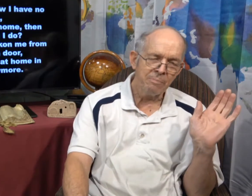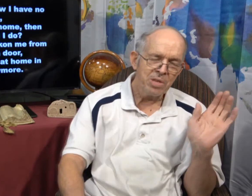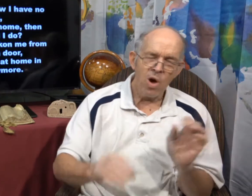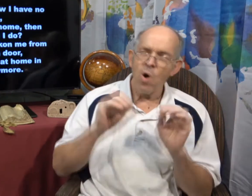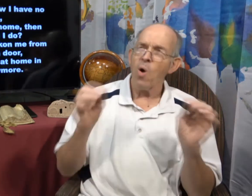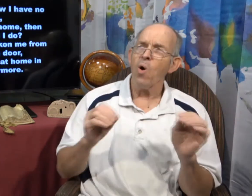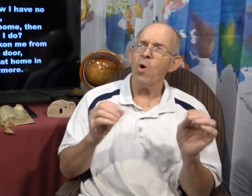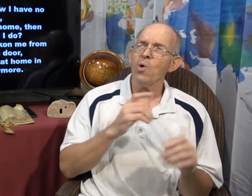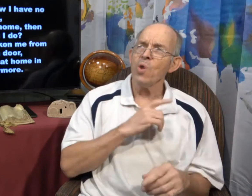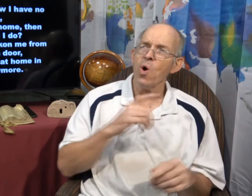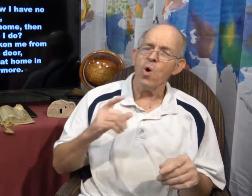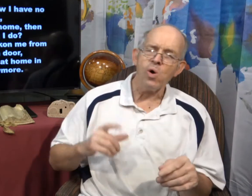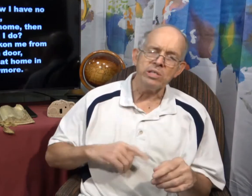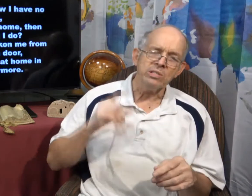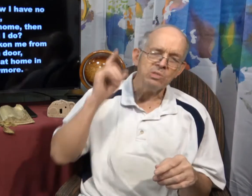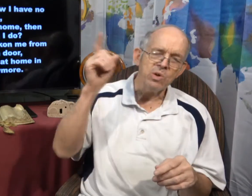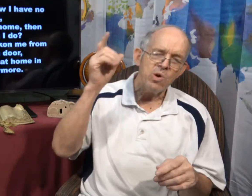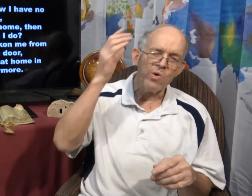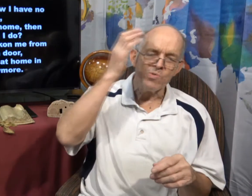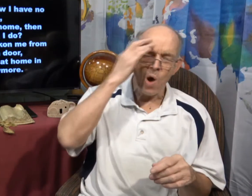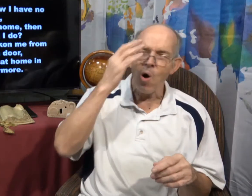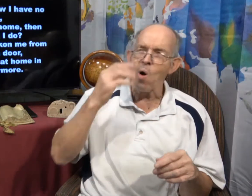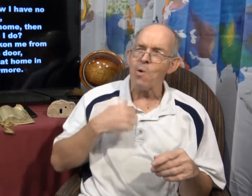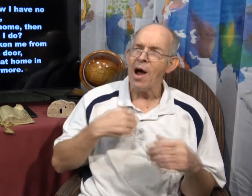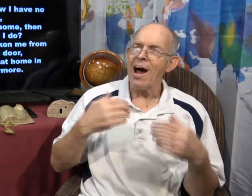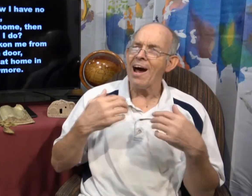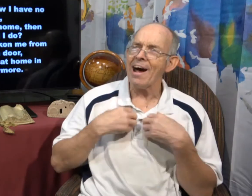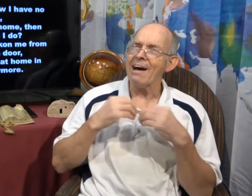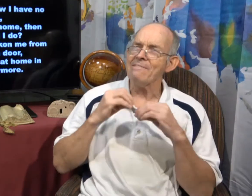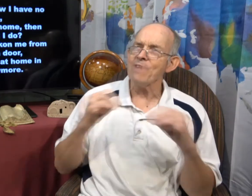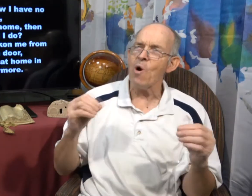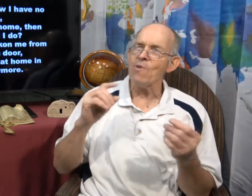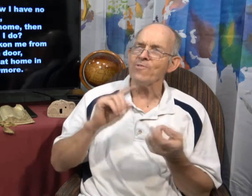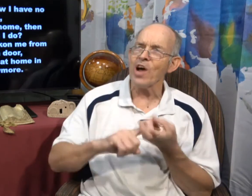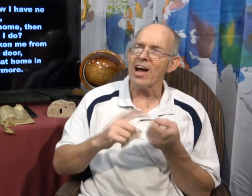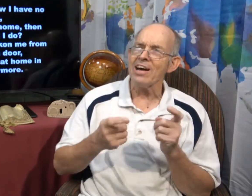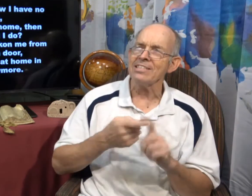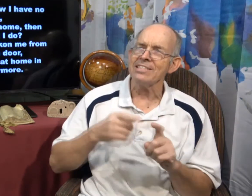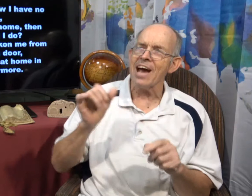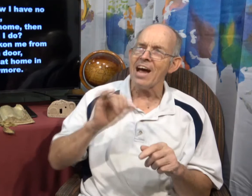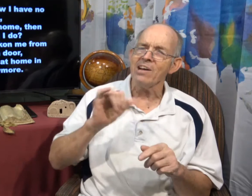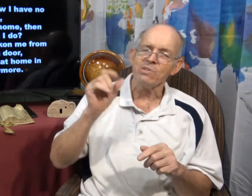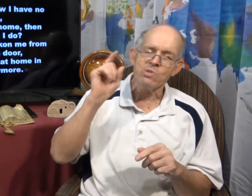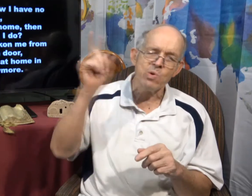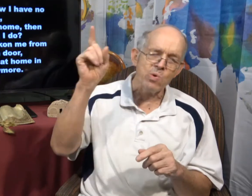anymore. Oh Lord, you know I have no friend like you.